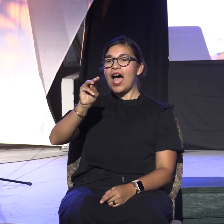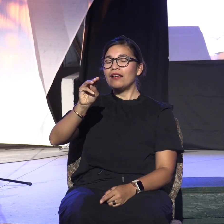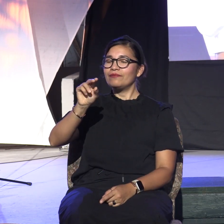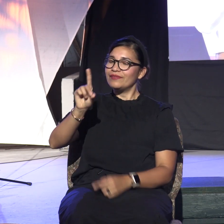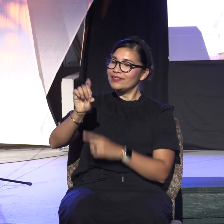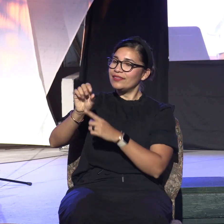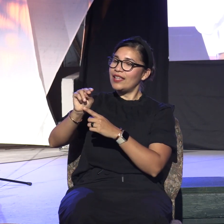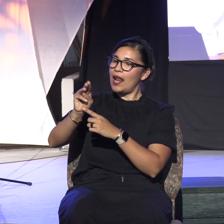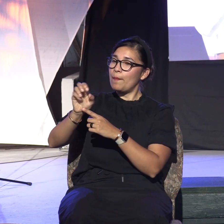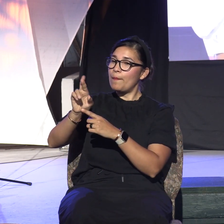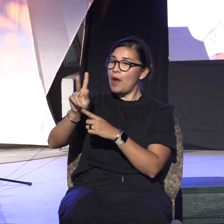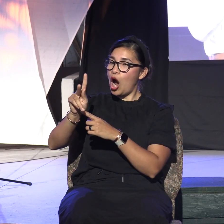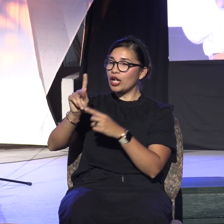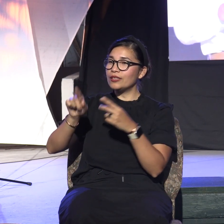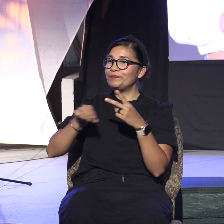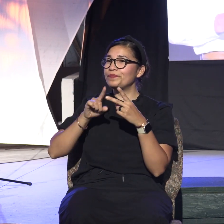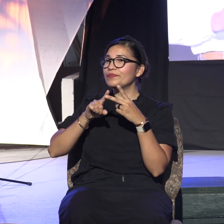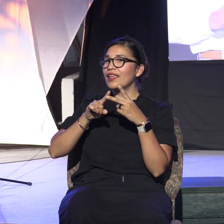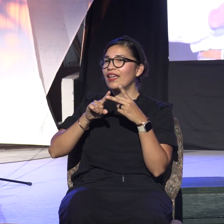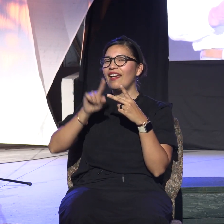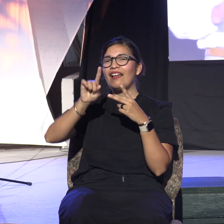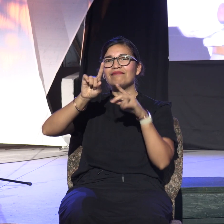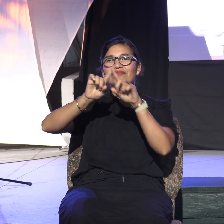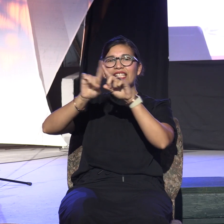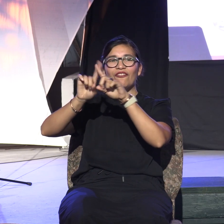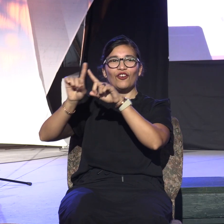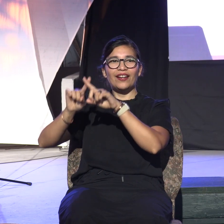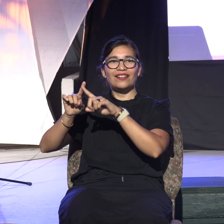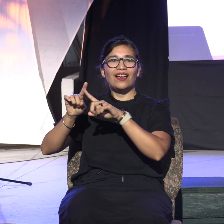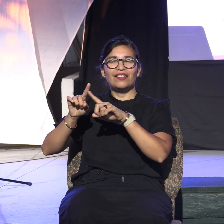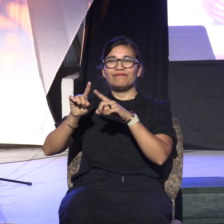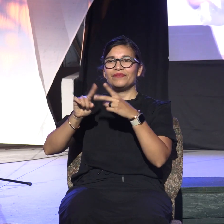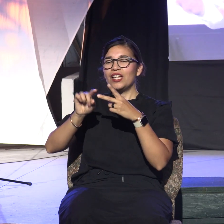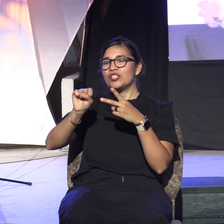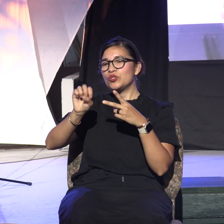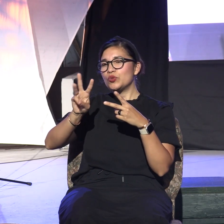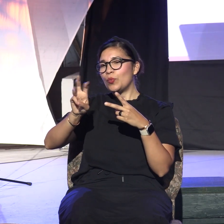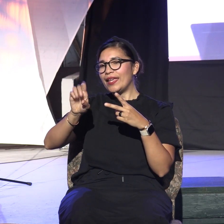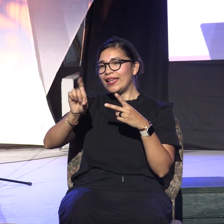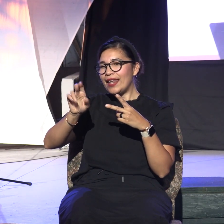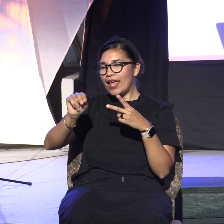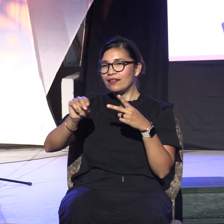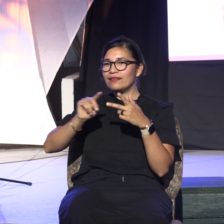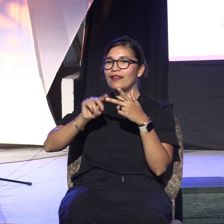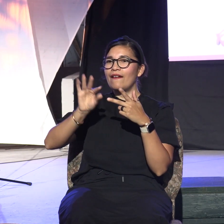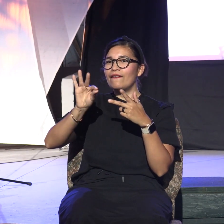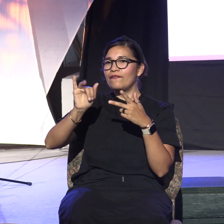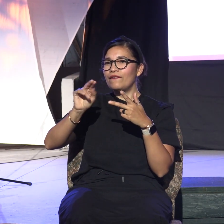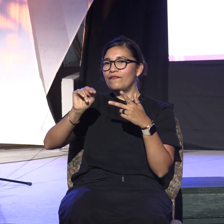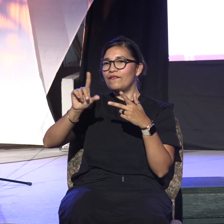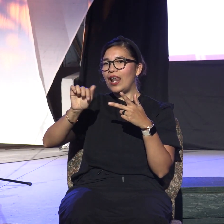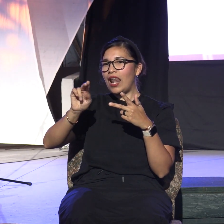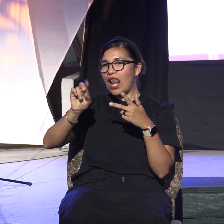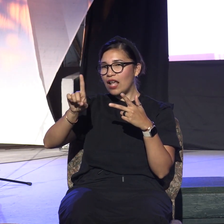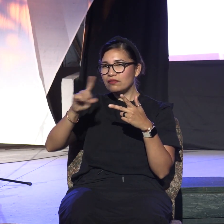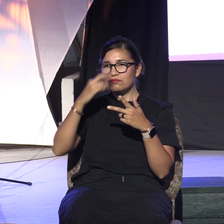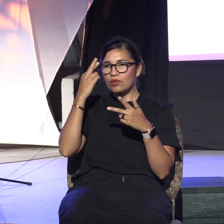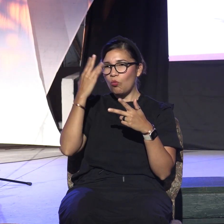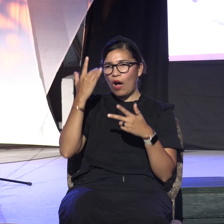the reason being because those countries really place a high value on